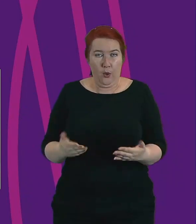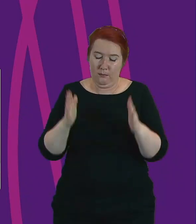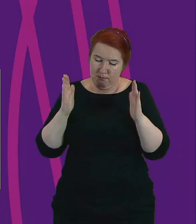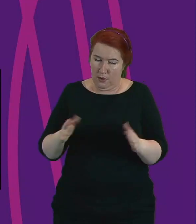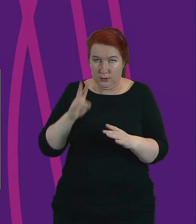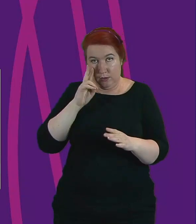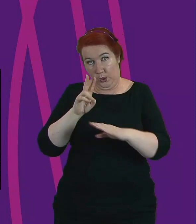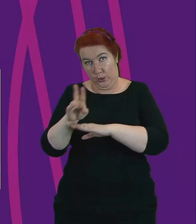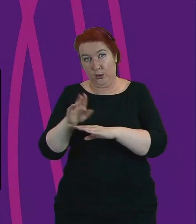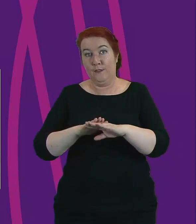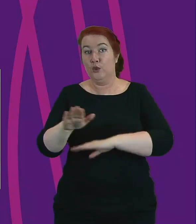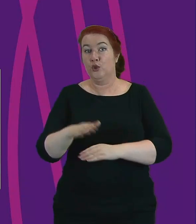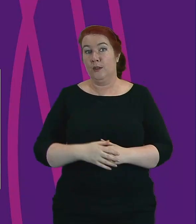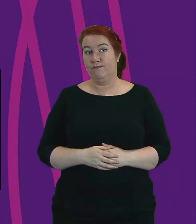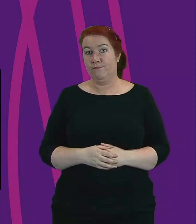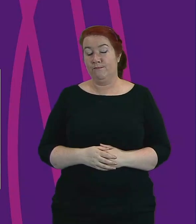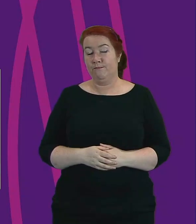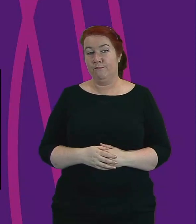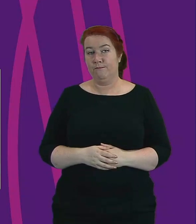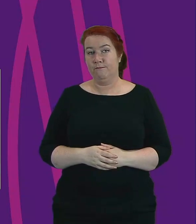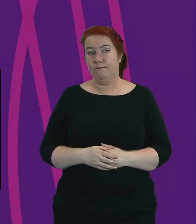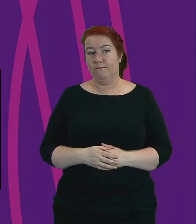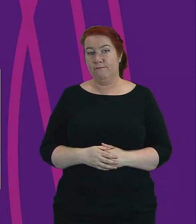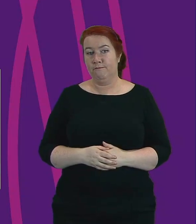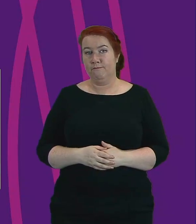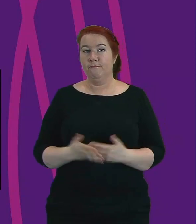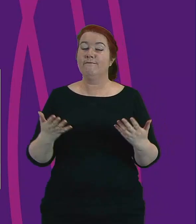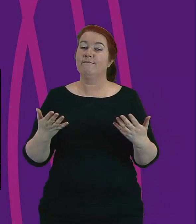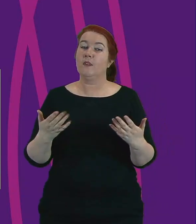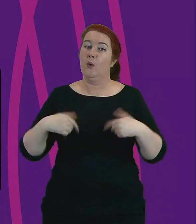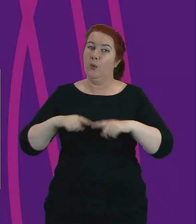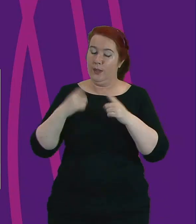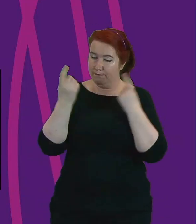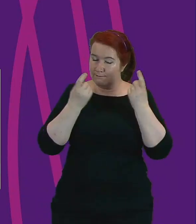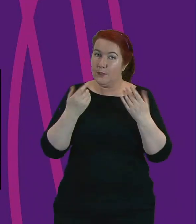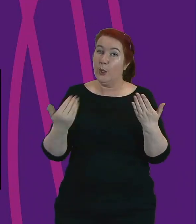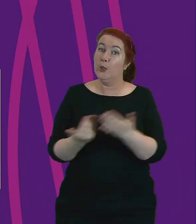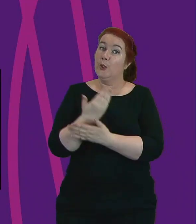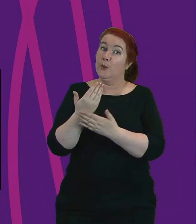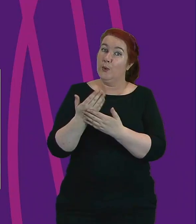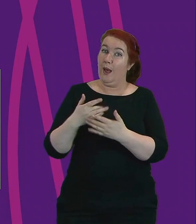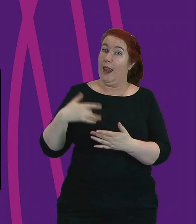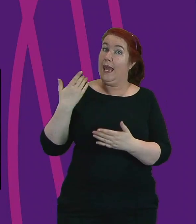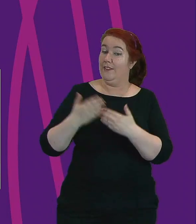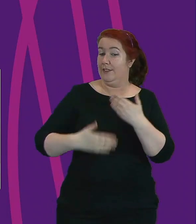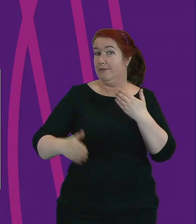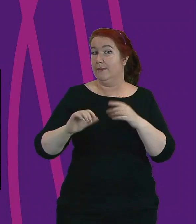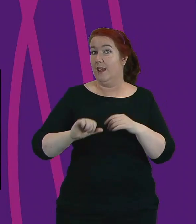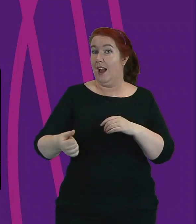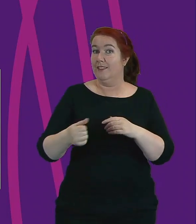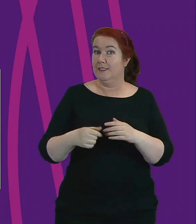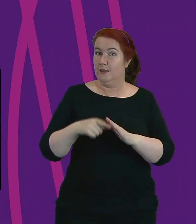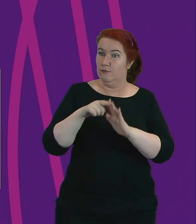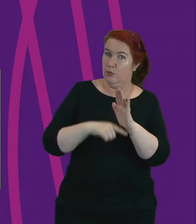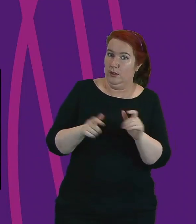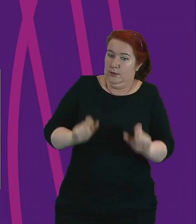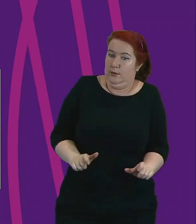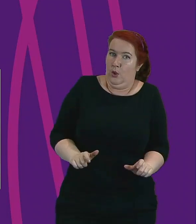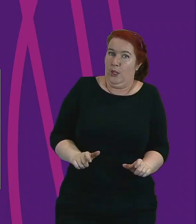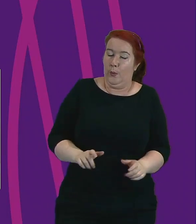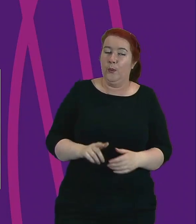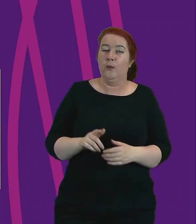forward. Presiding Officer, as we look to a new life beyond lockdown, there are some fundamental questions to be